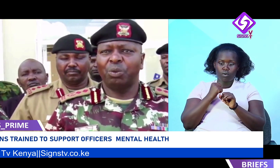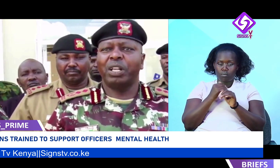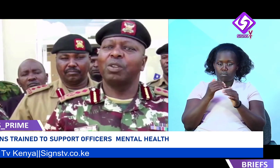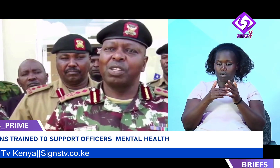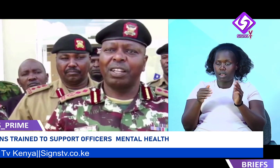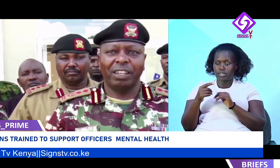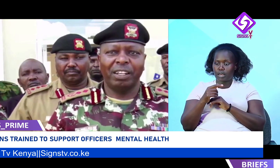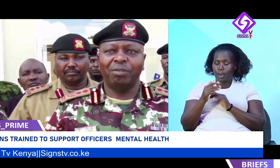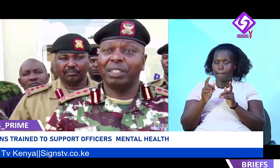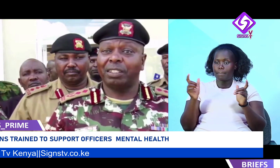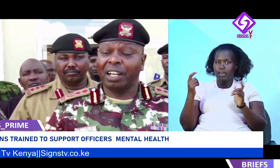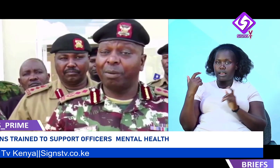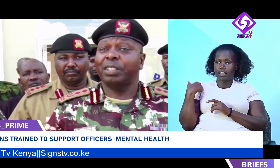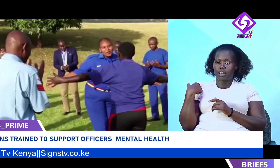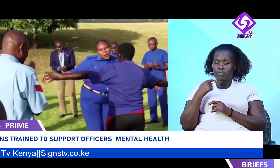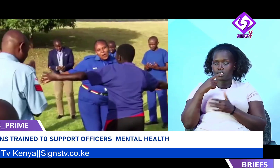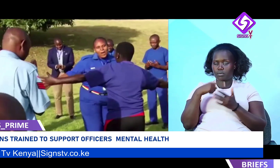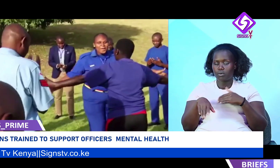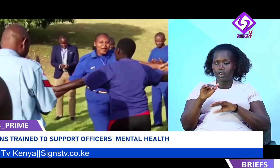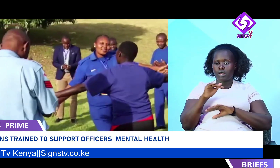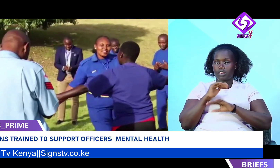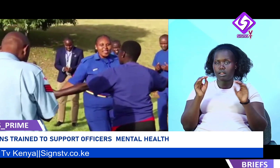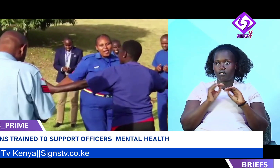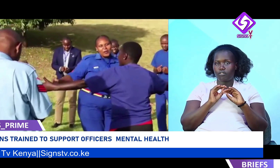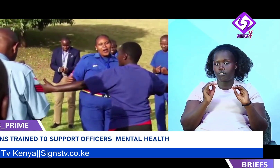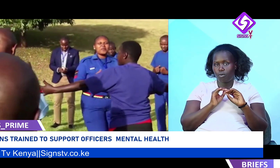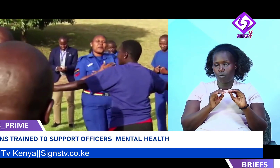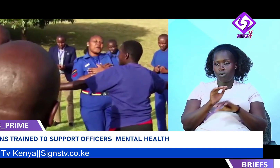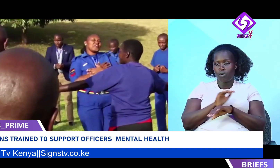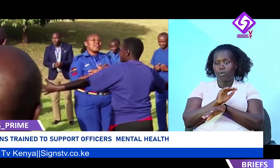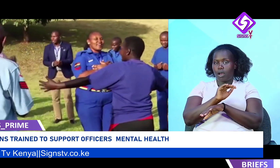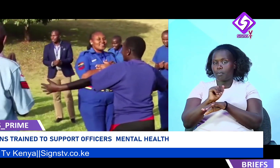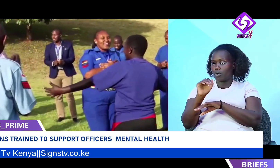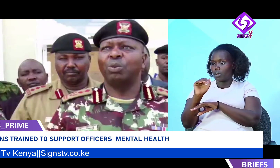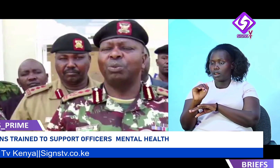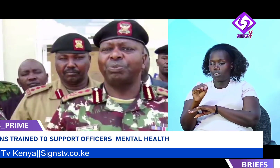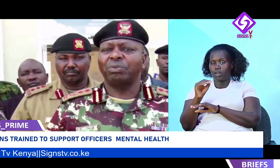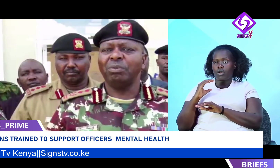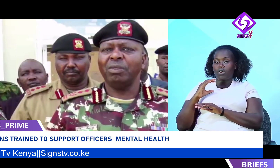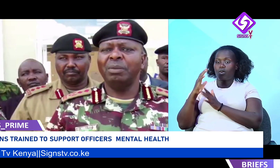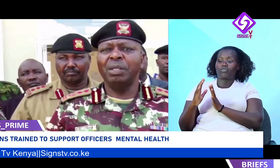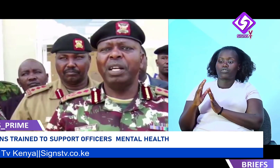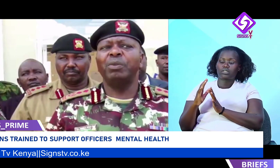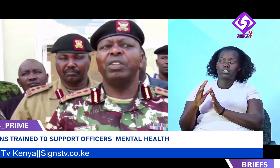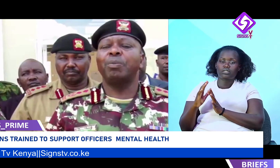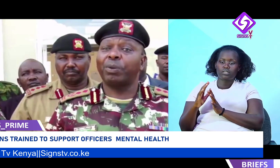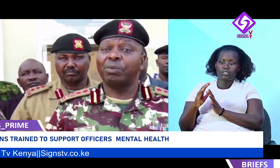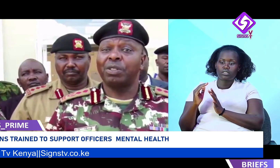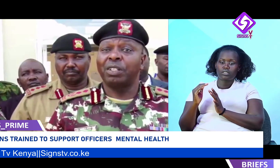we cannot say that they're enough, but the government has tried. I'm calling upon our officers not to remain behind with their programs,